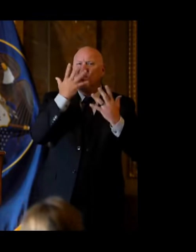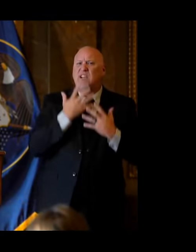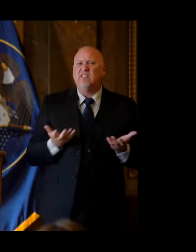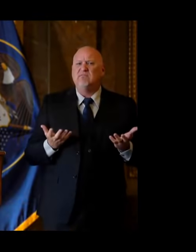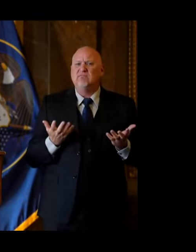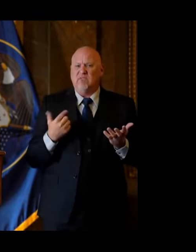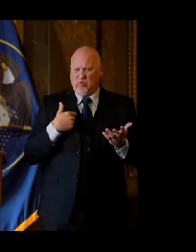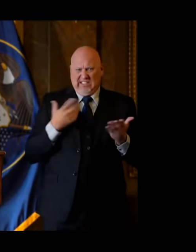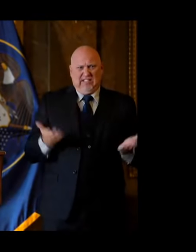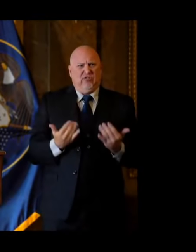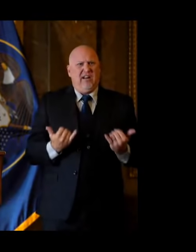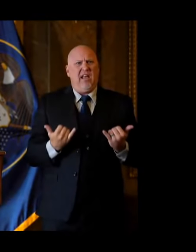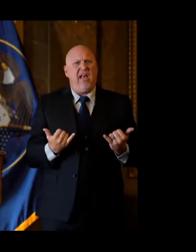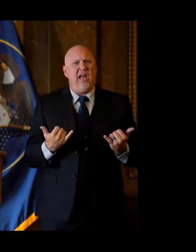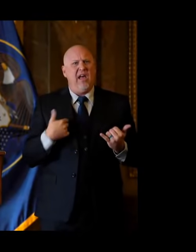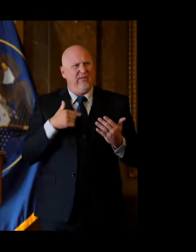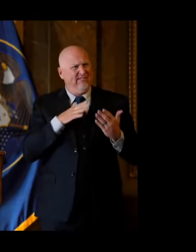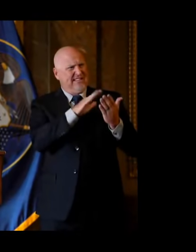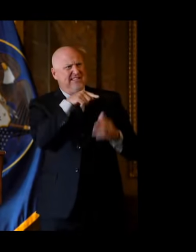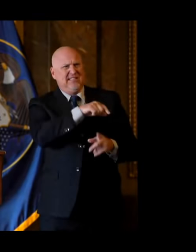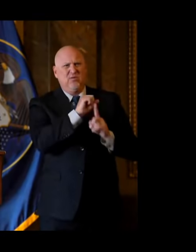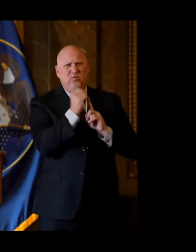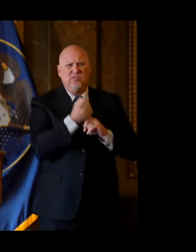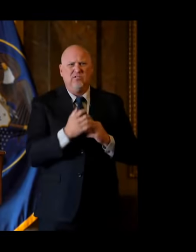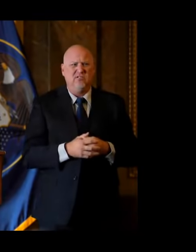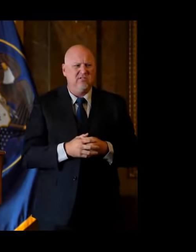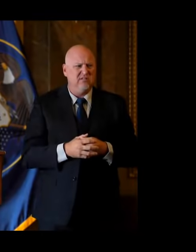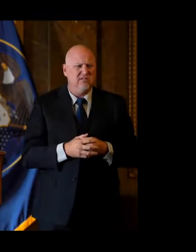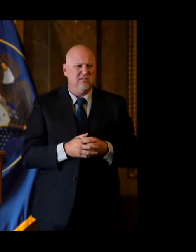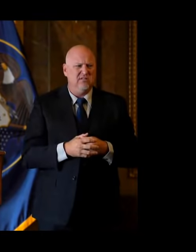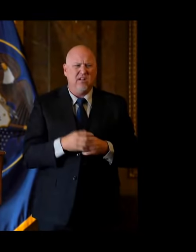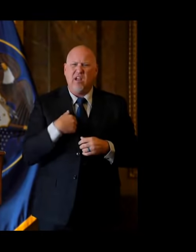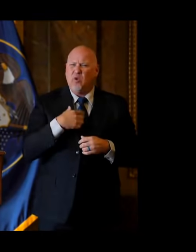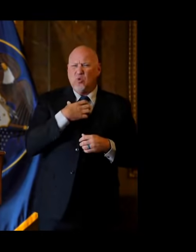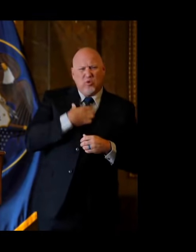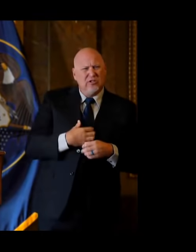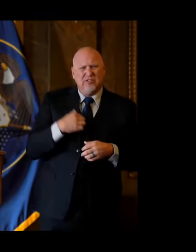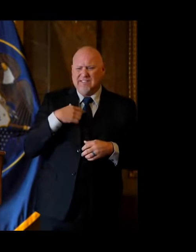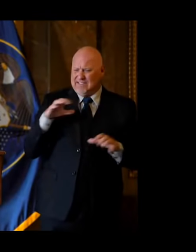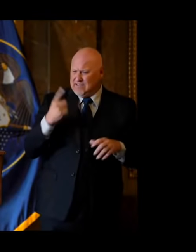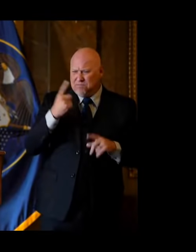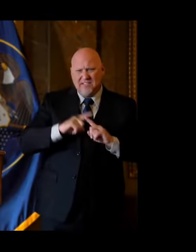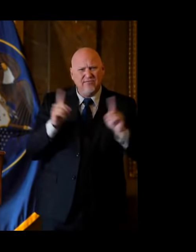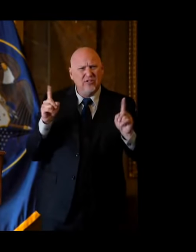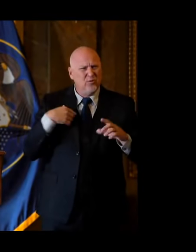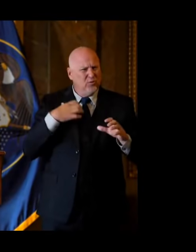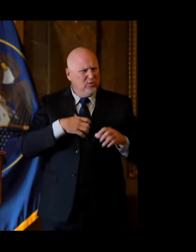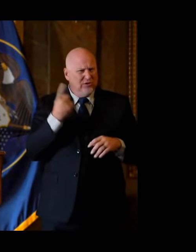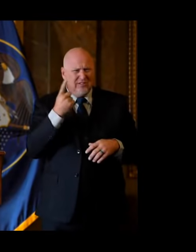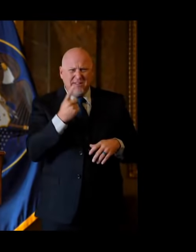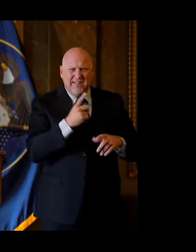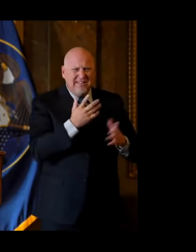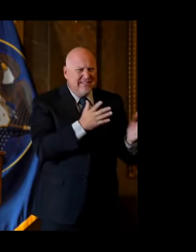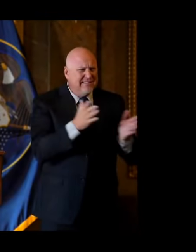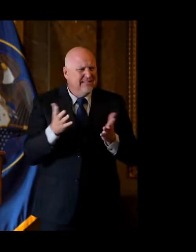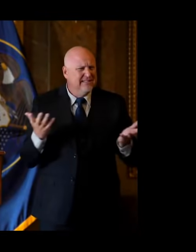were not here. We don't have to be here, but we are here.